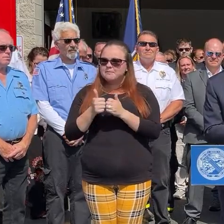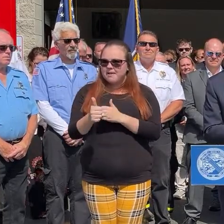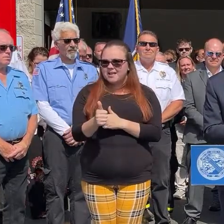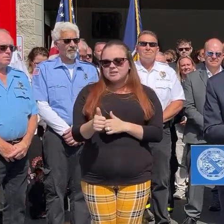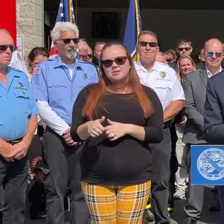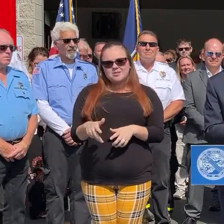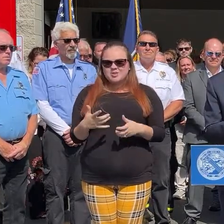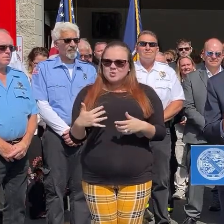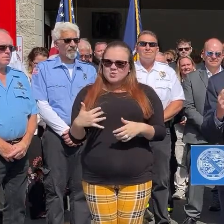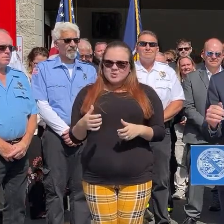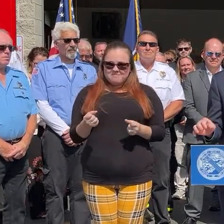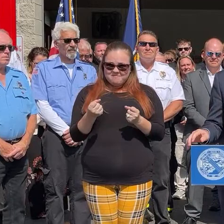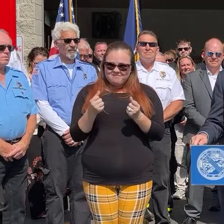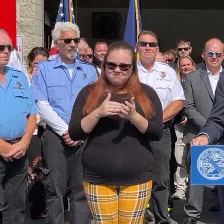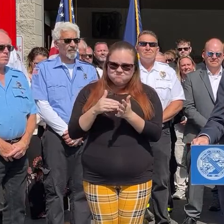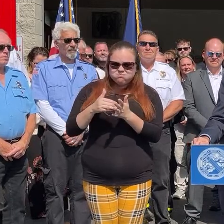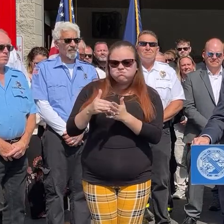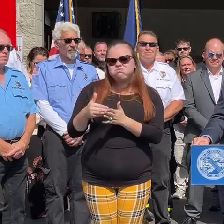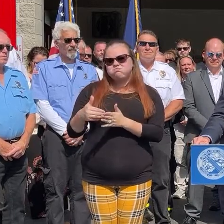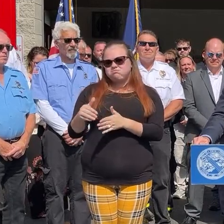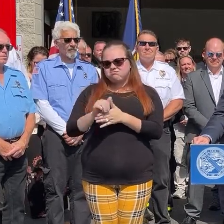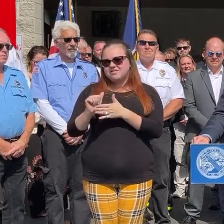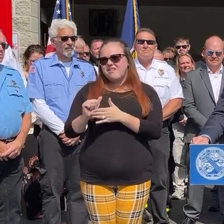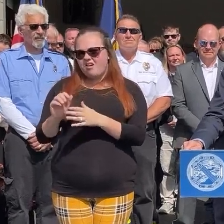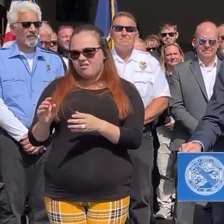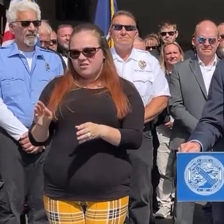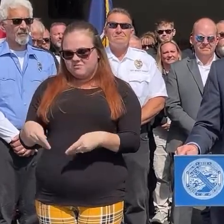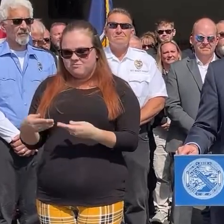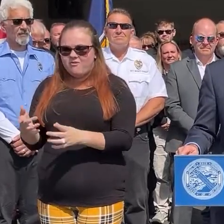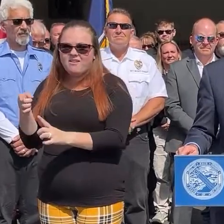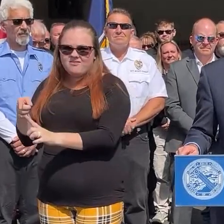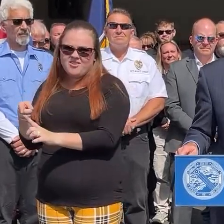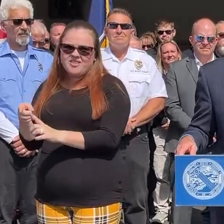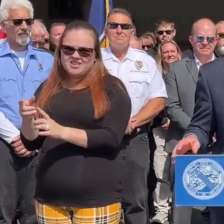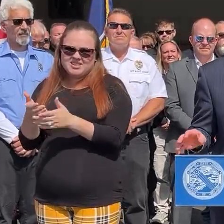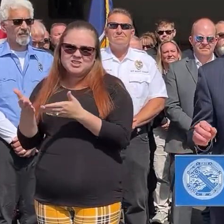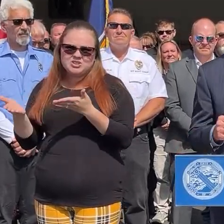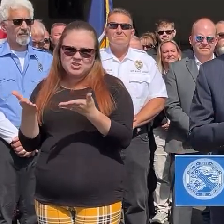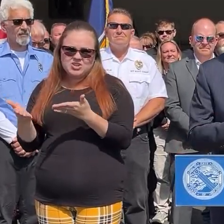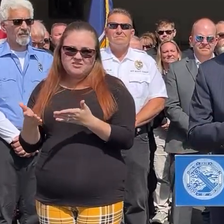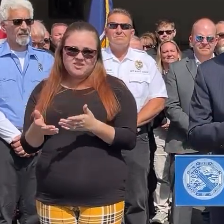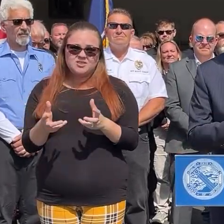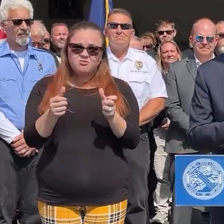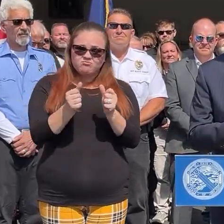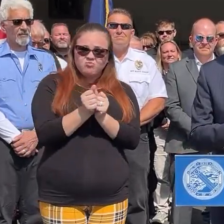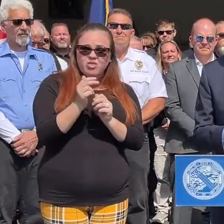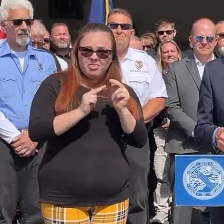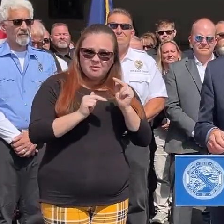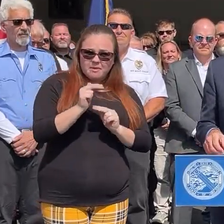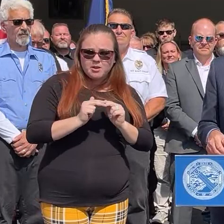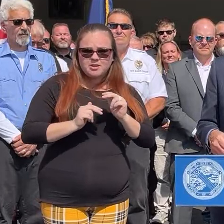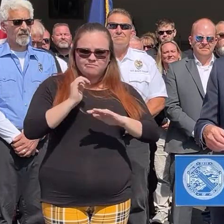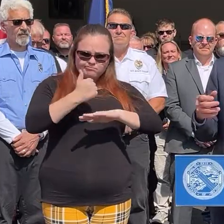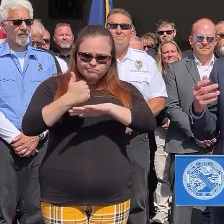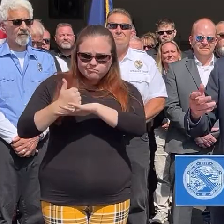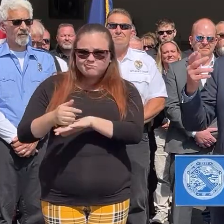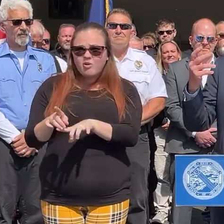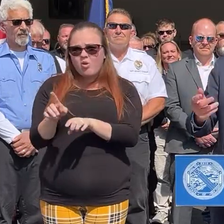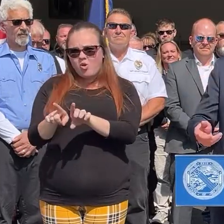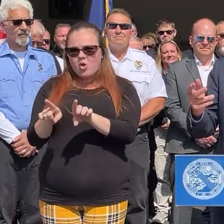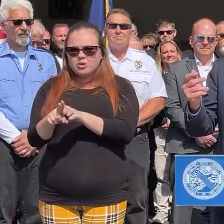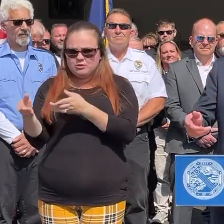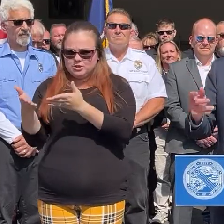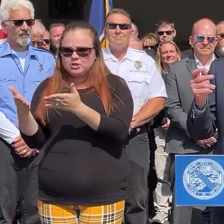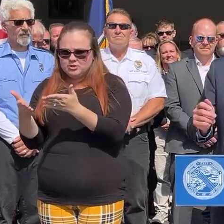big ask. It was millions of dollars is going to be invested in this ambulance service, not only with its operations, but in the building of the new facility. But